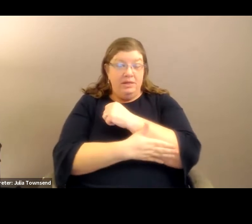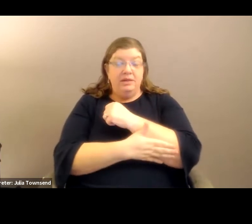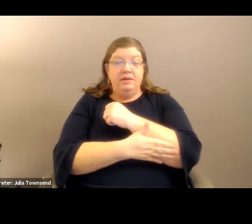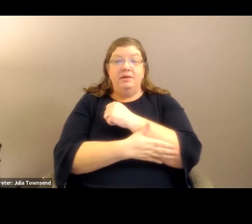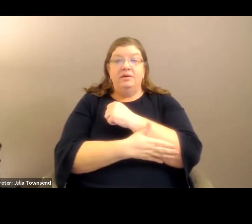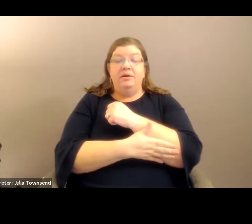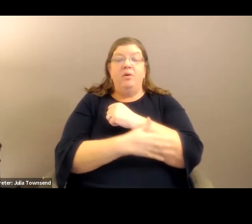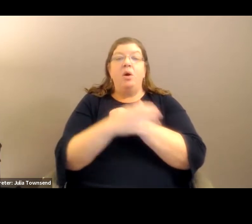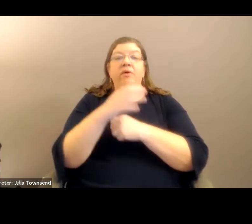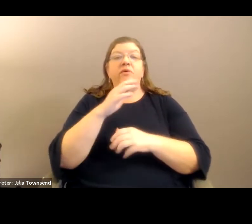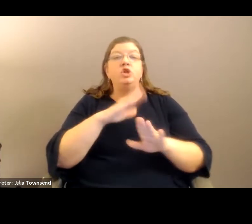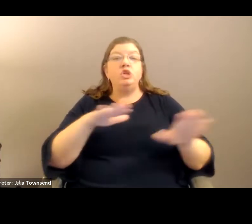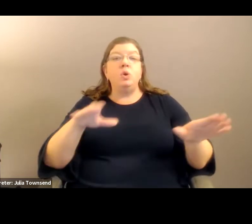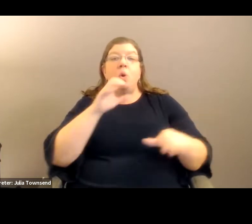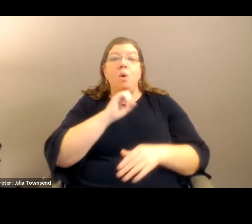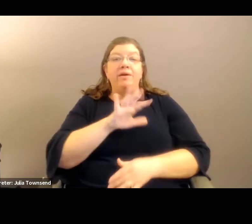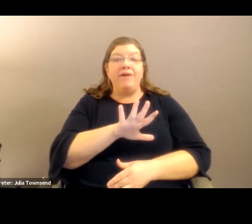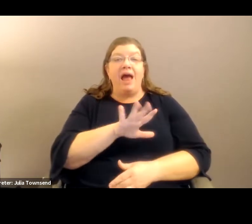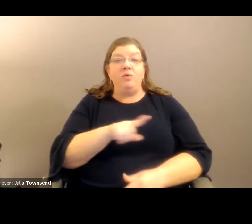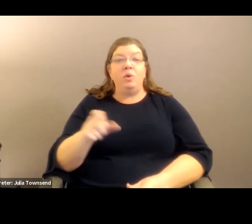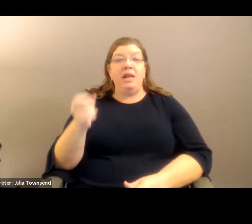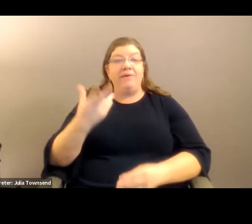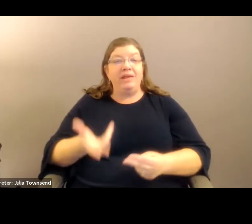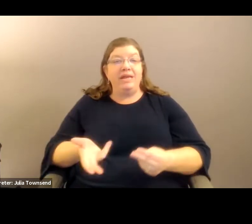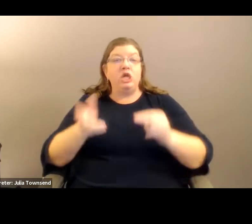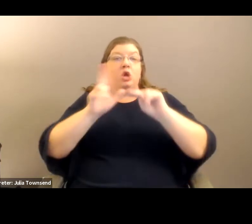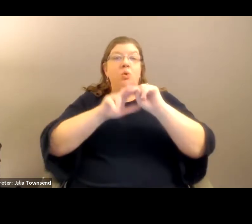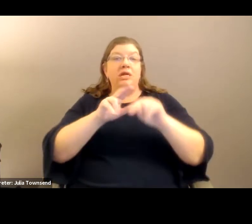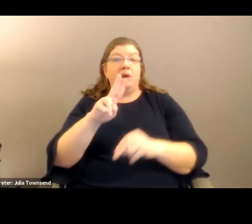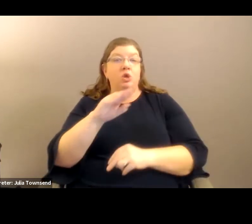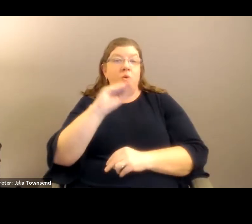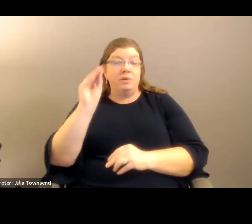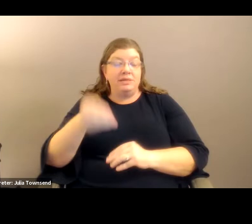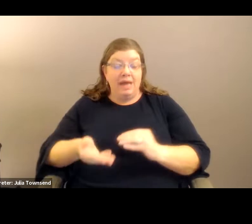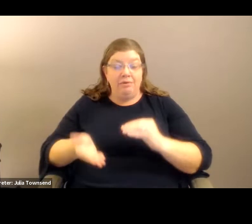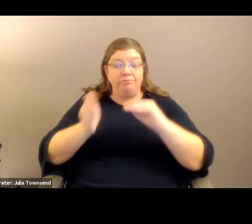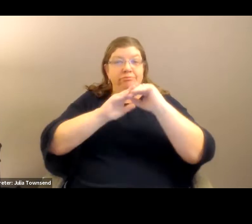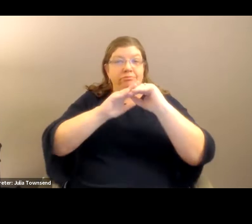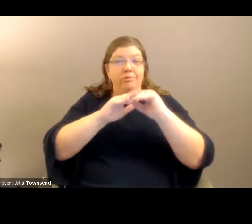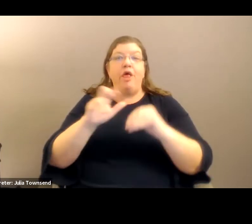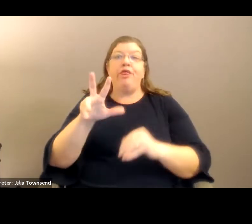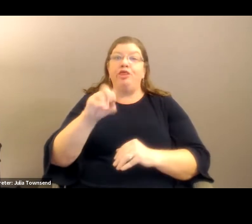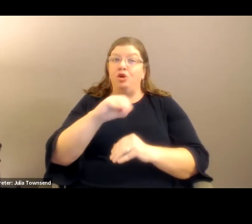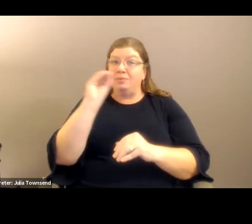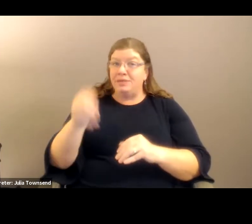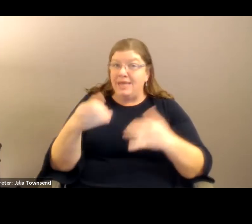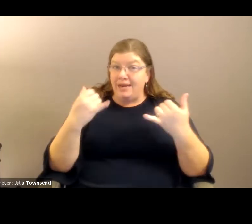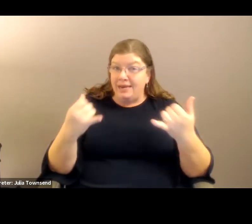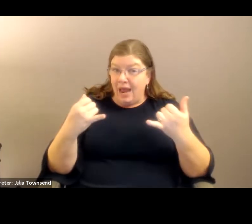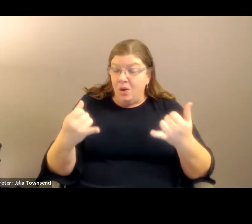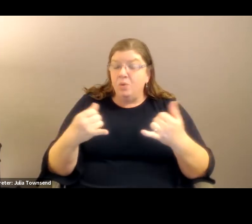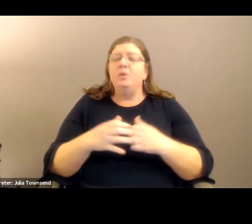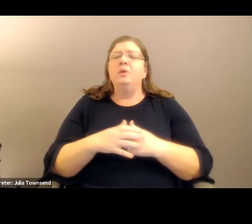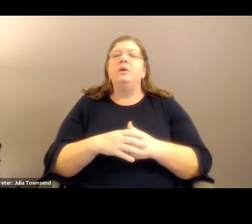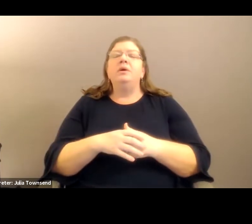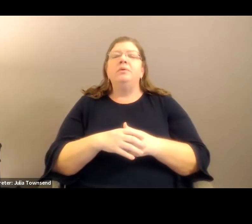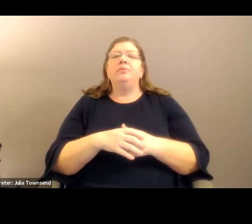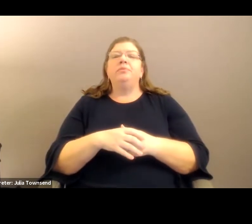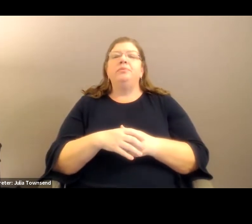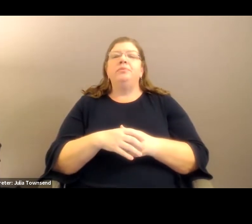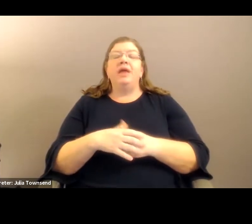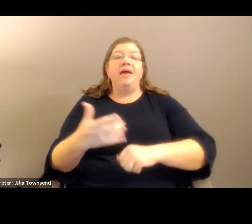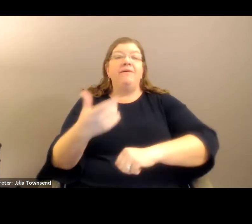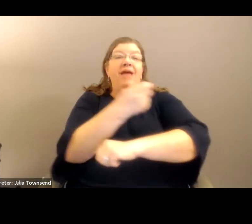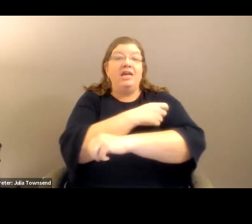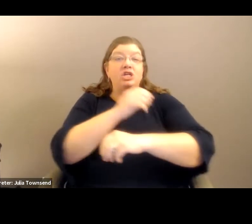to 11-year-olds, it's increased by 2%, so that's at 30%. The case or the